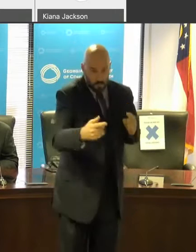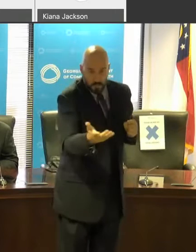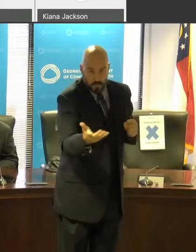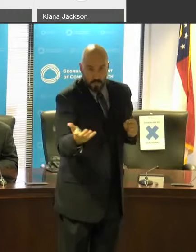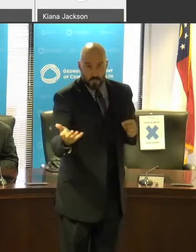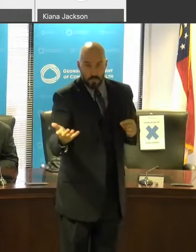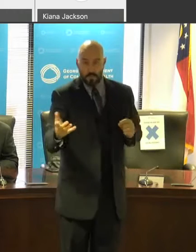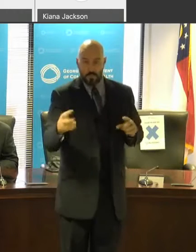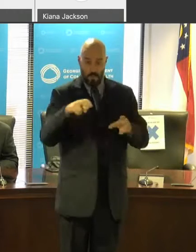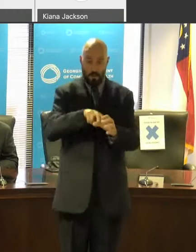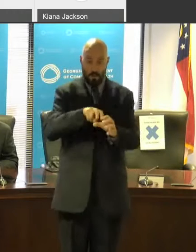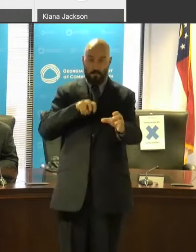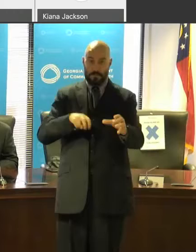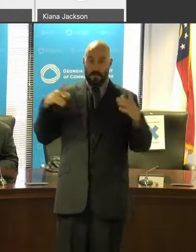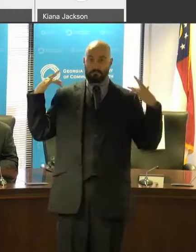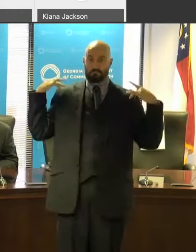Abstaining?